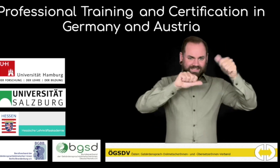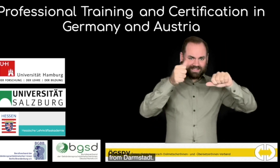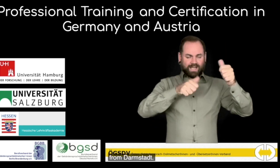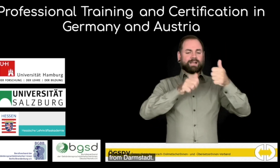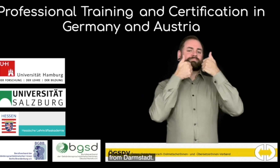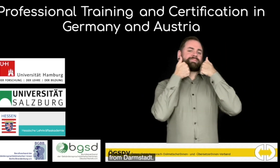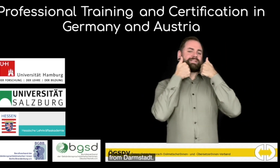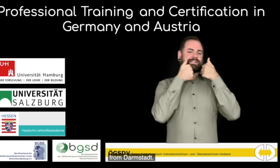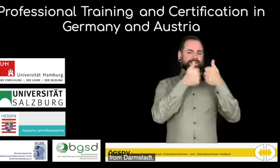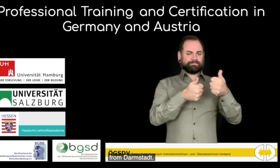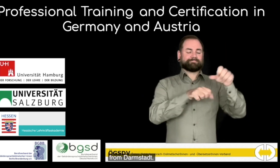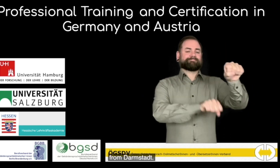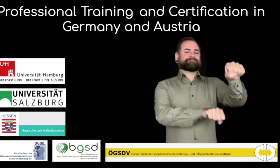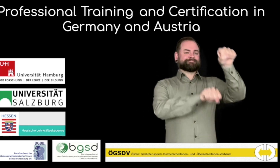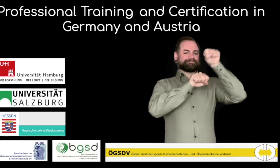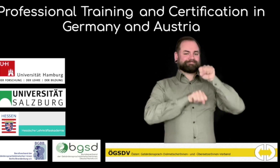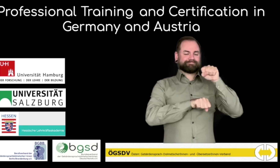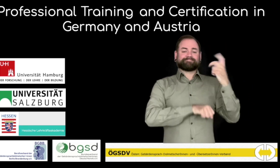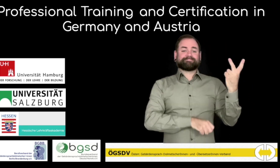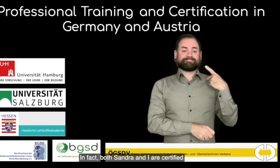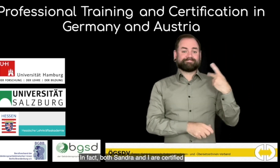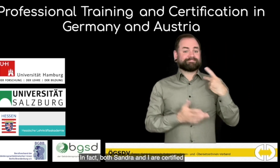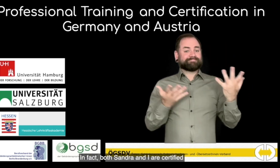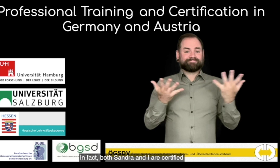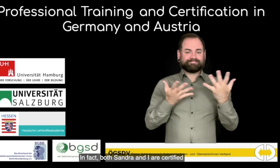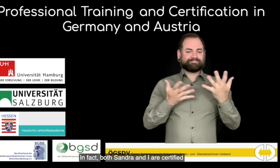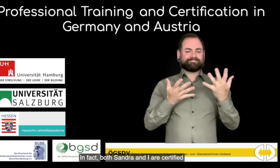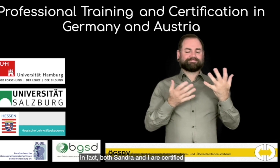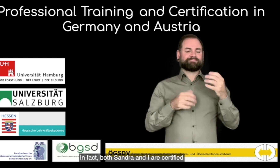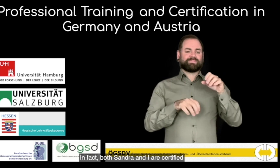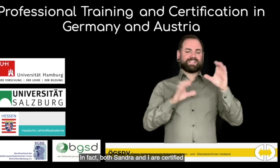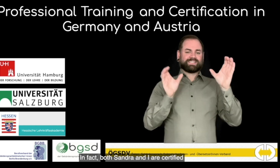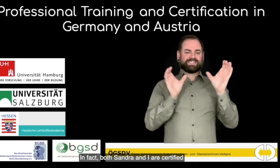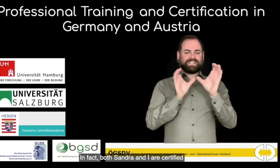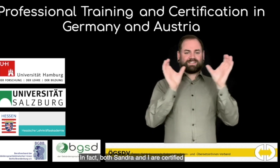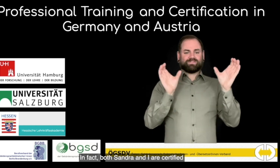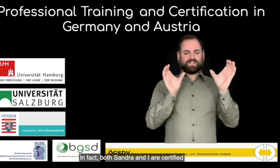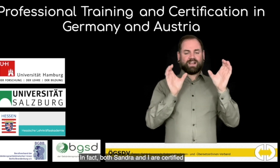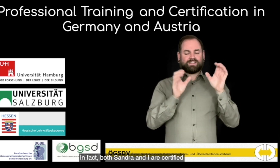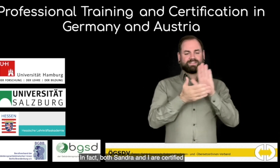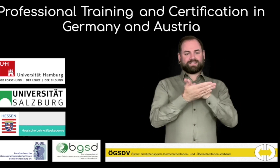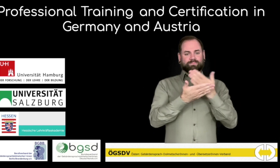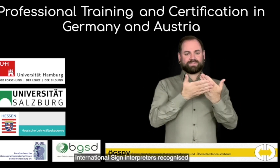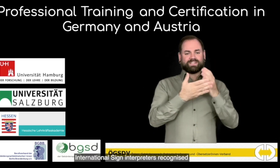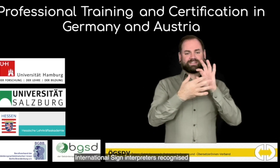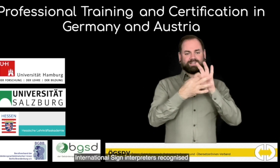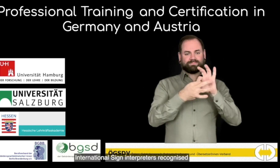certified International Sign Interpreters recognized by the German federal government.